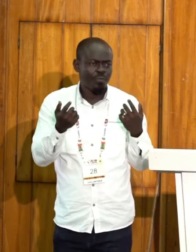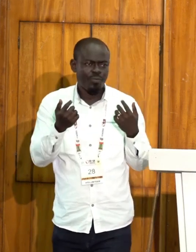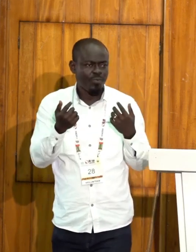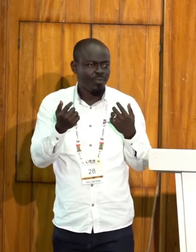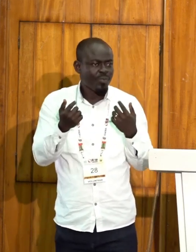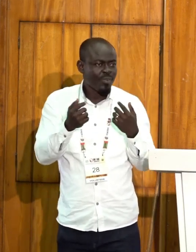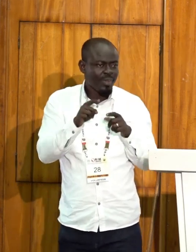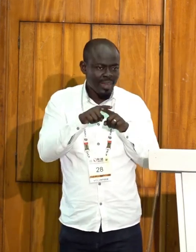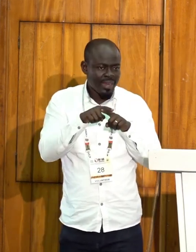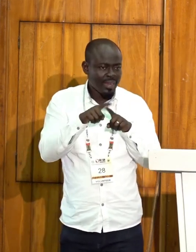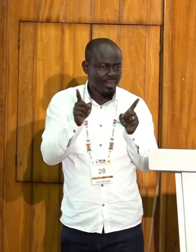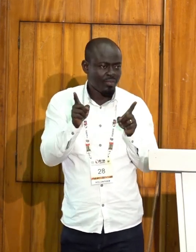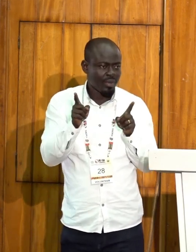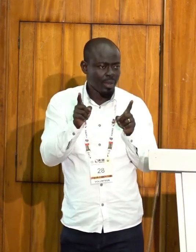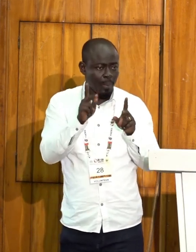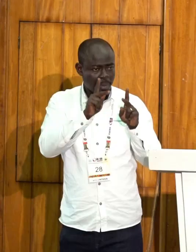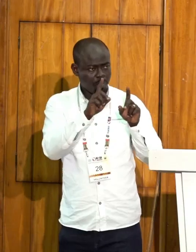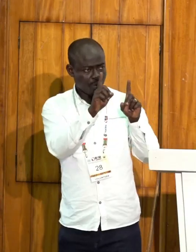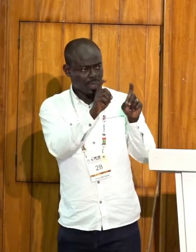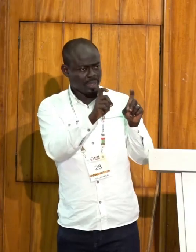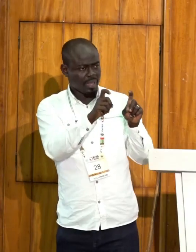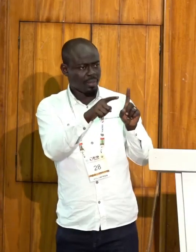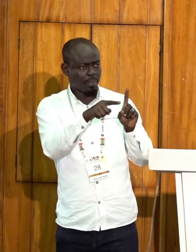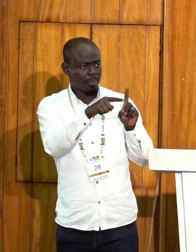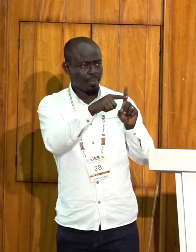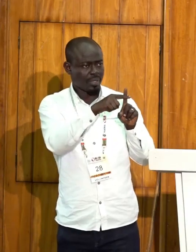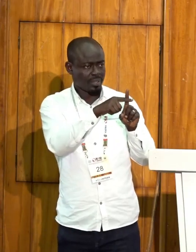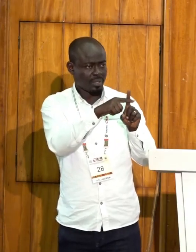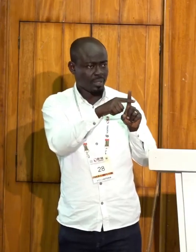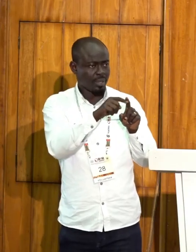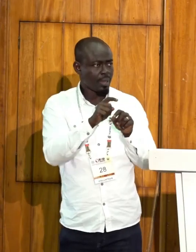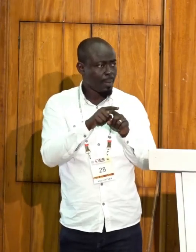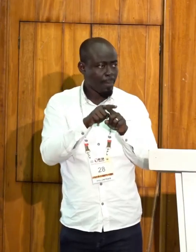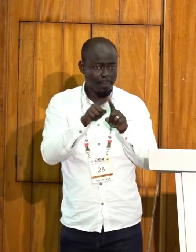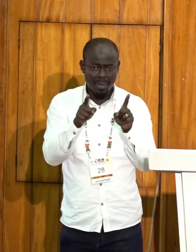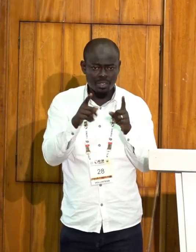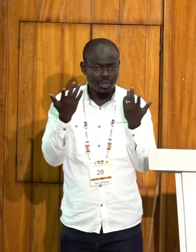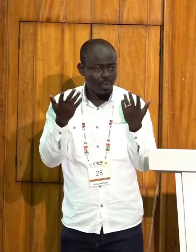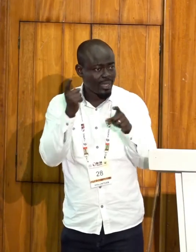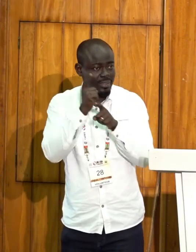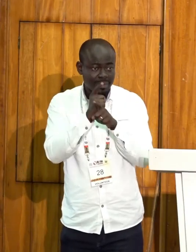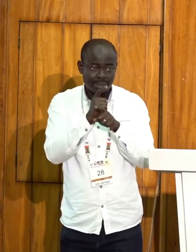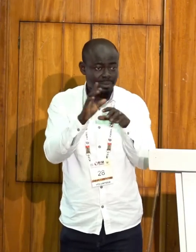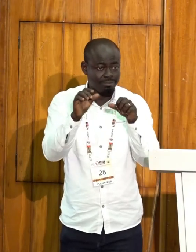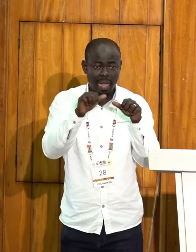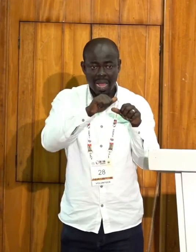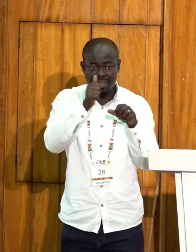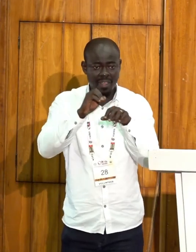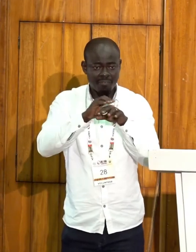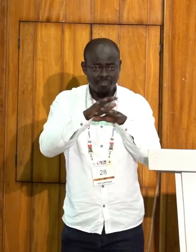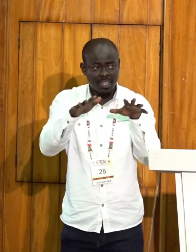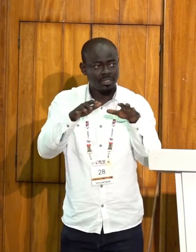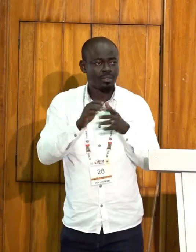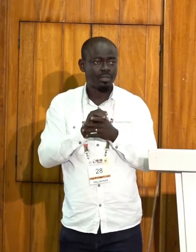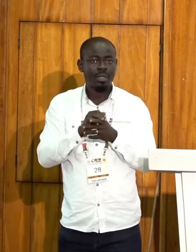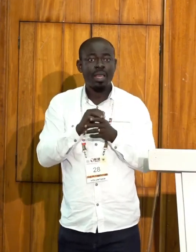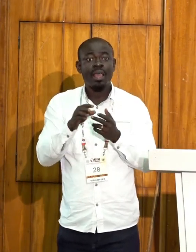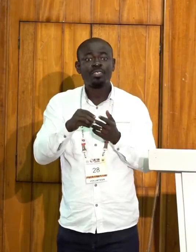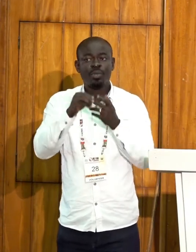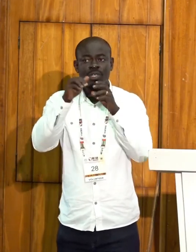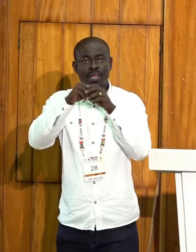were being tested positive when in fact it was a cross-reactivity with other infections, especially in